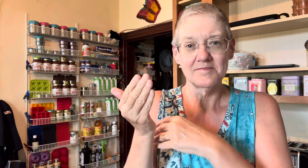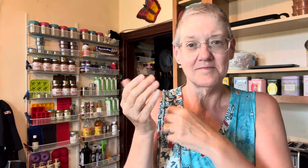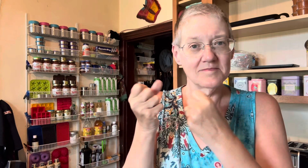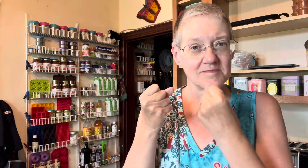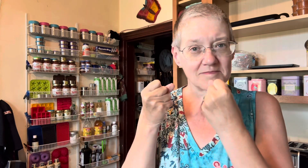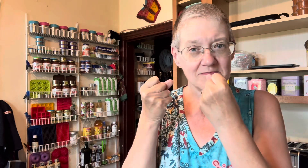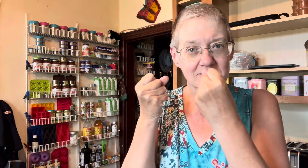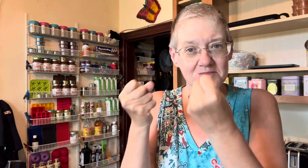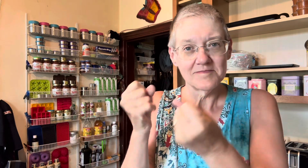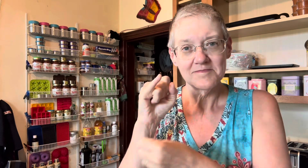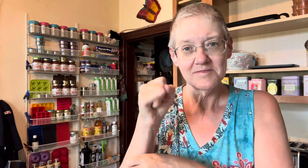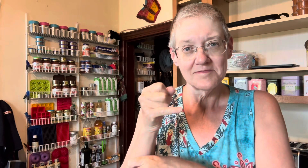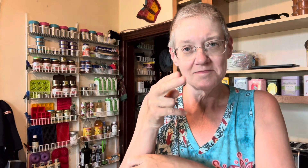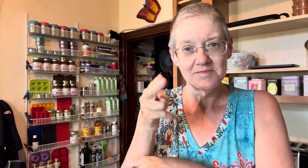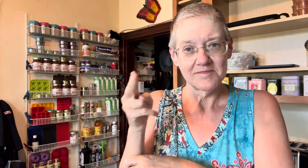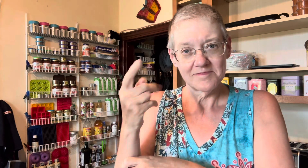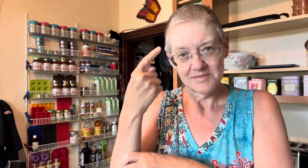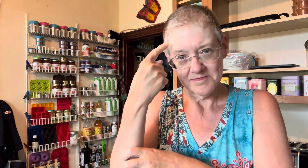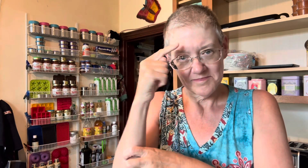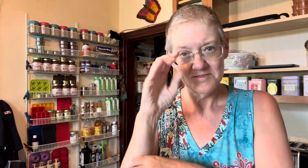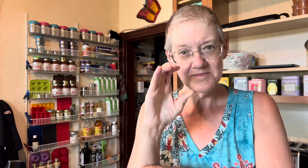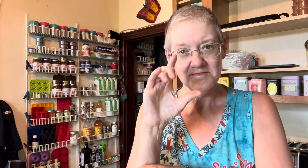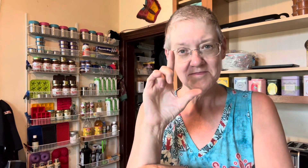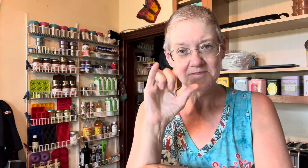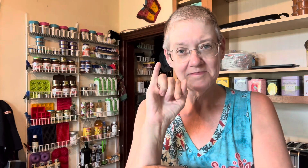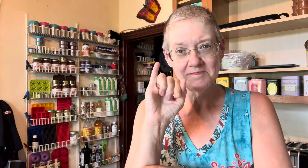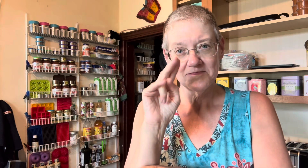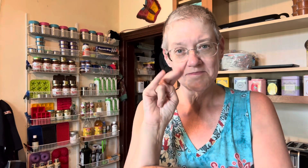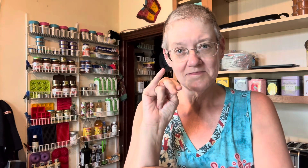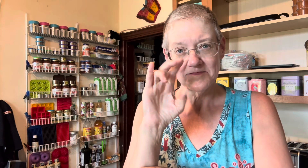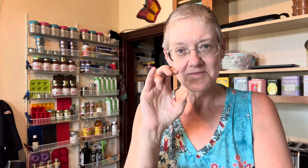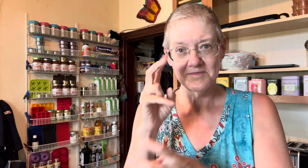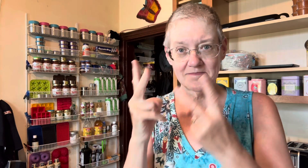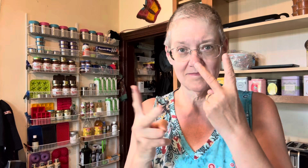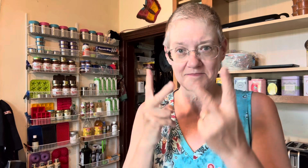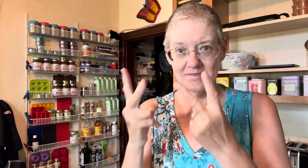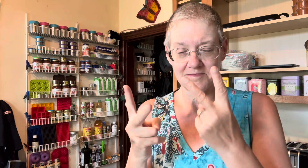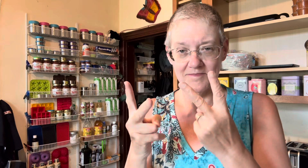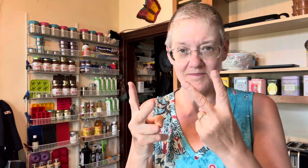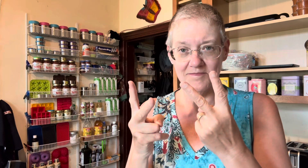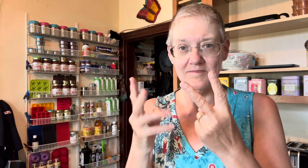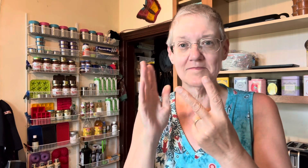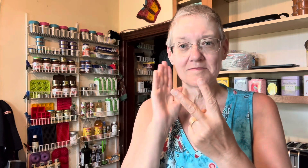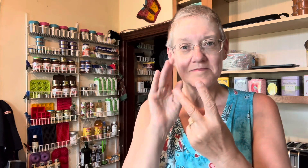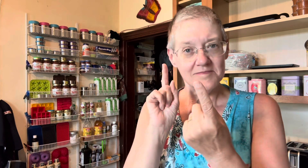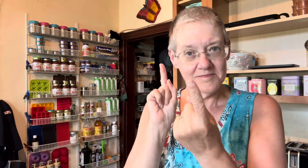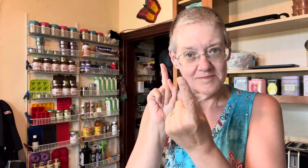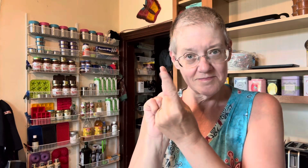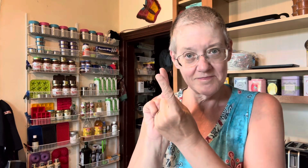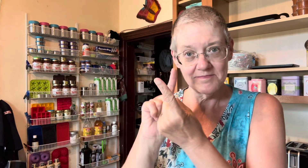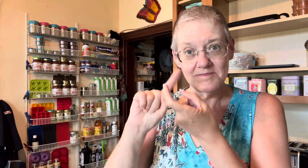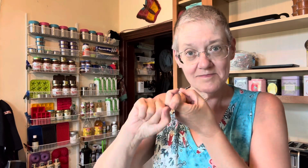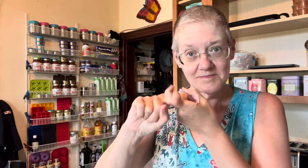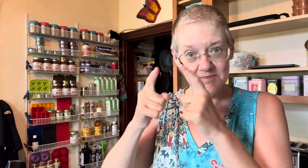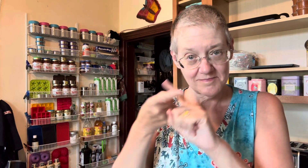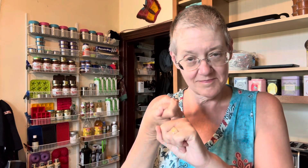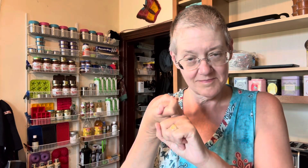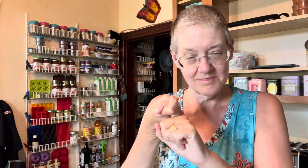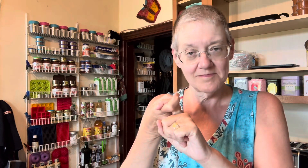early morning Johns Hopkins clinic, and he's going to drive in. He's going to meet a friend